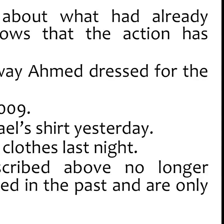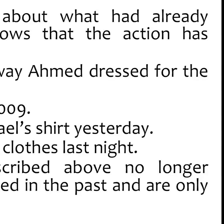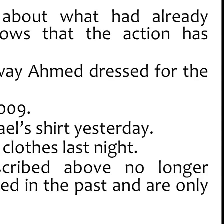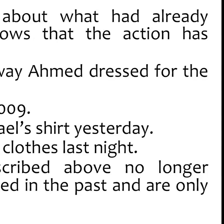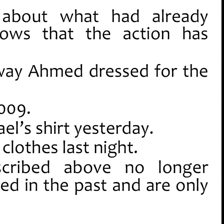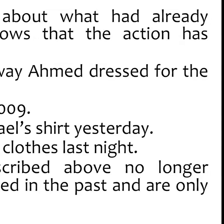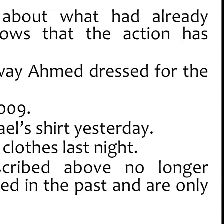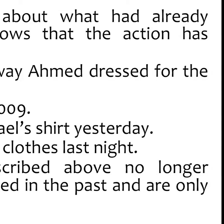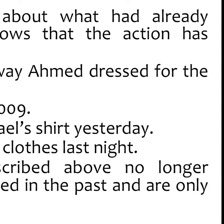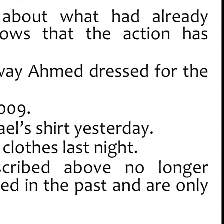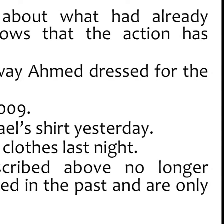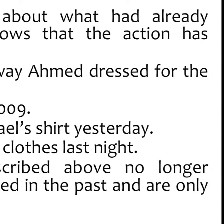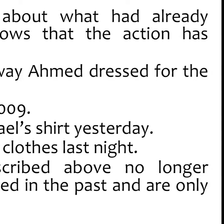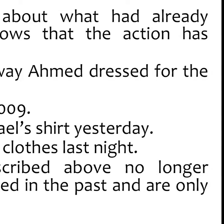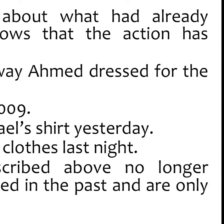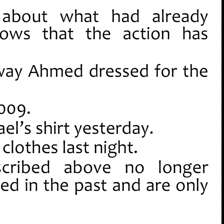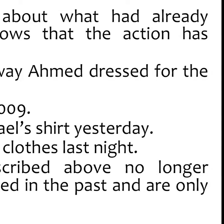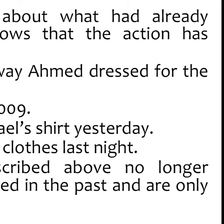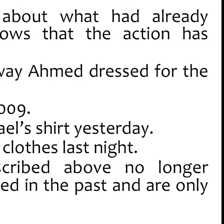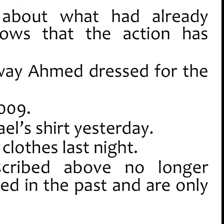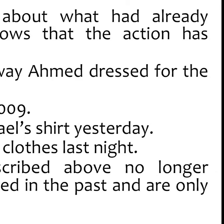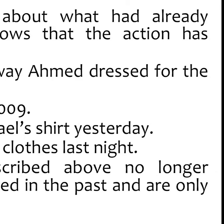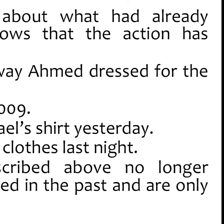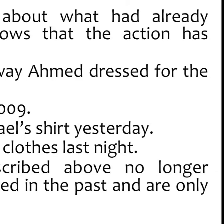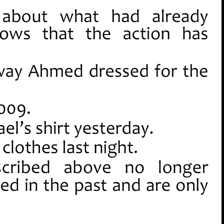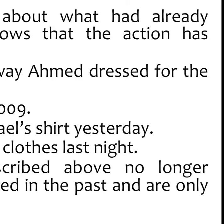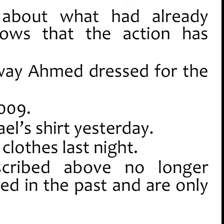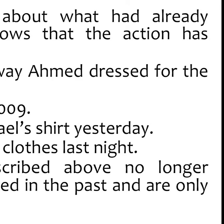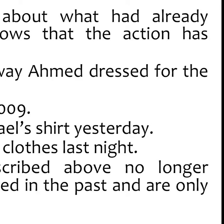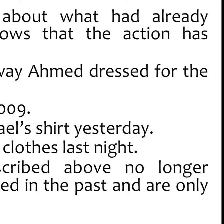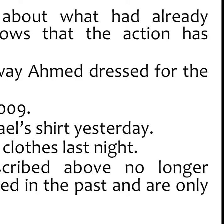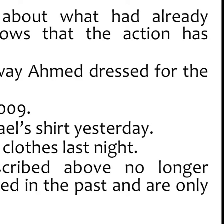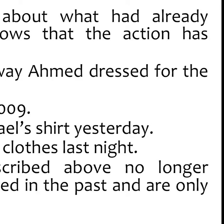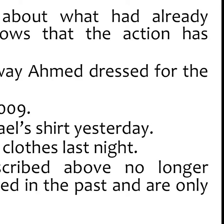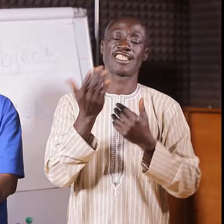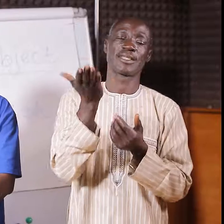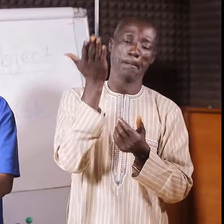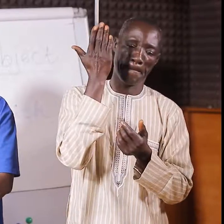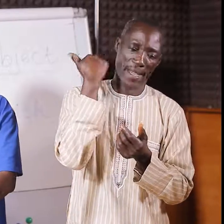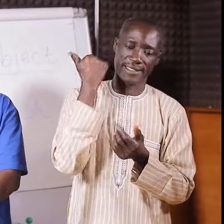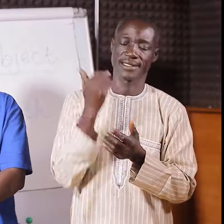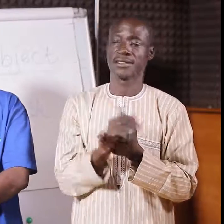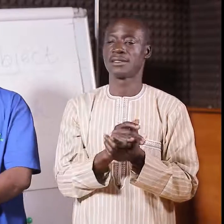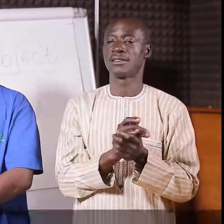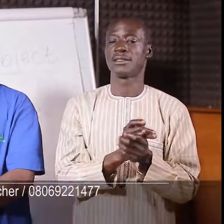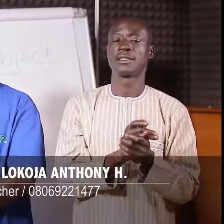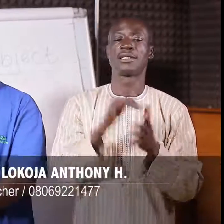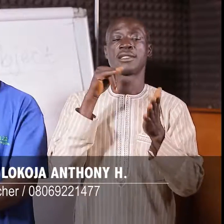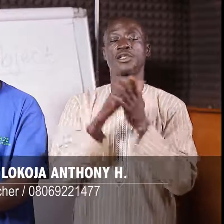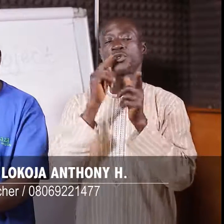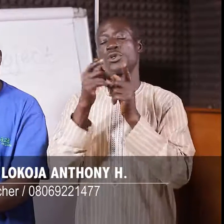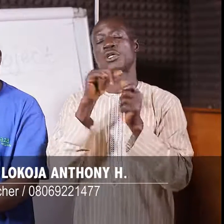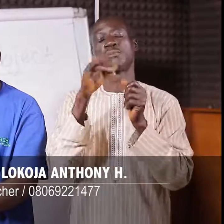It is used to talk about what had already happened and shows that the action has passed. To talk about what has